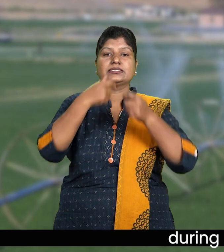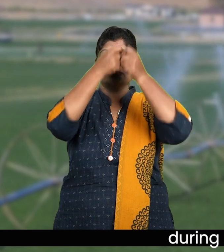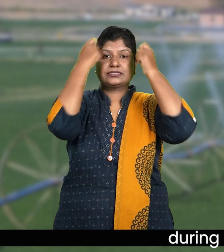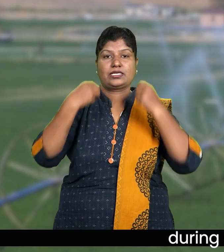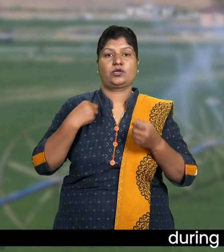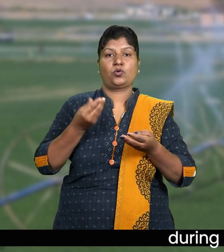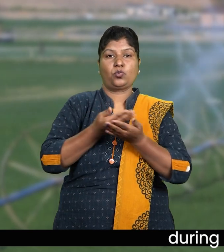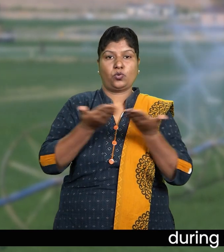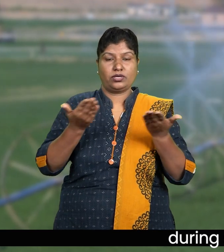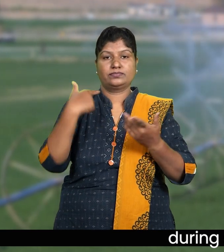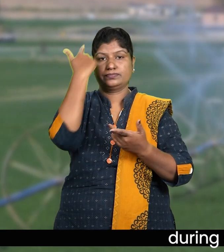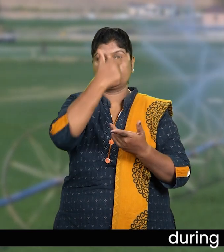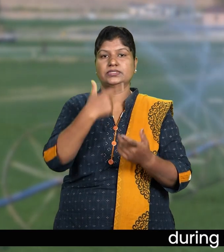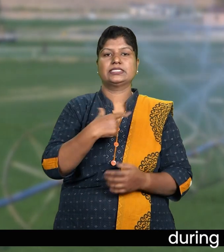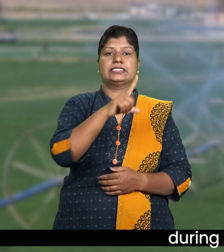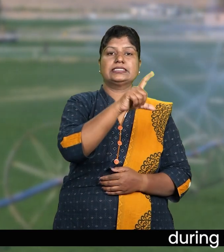chemicals.